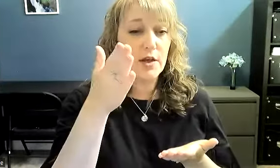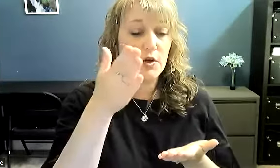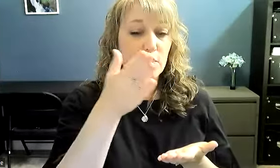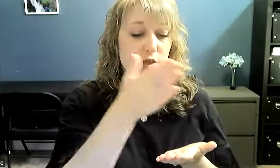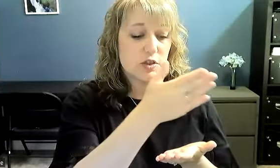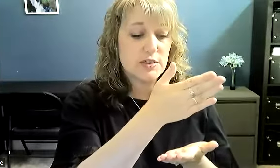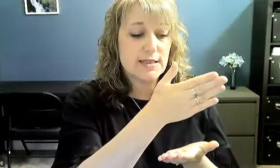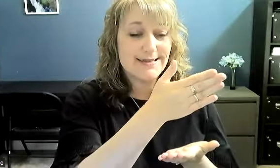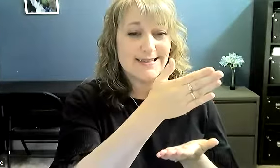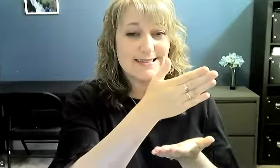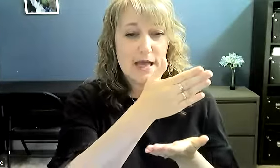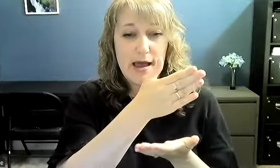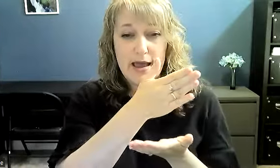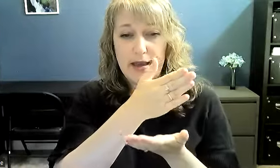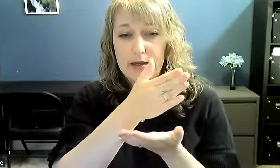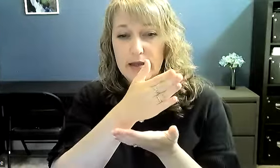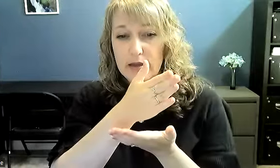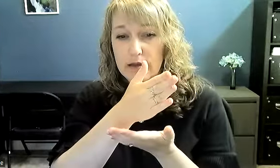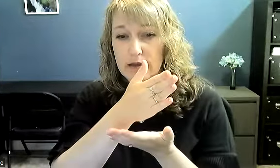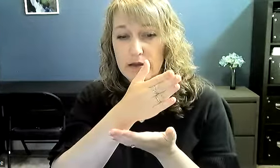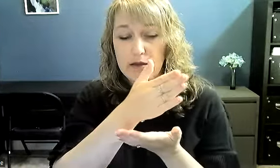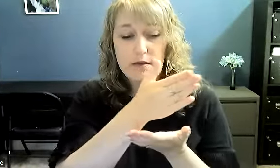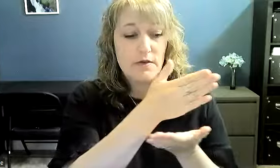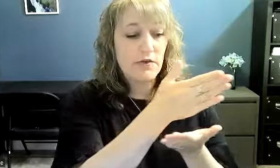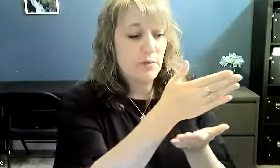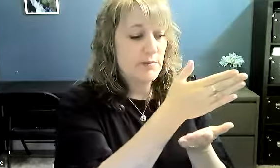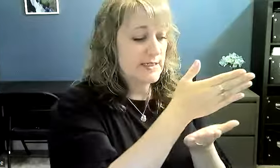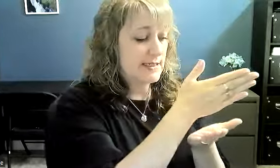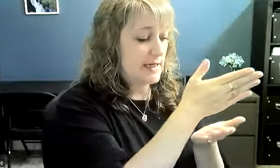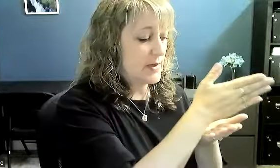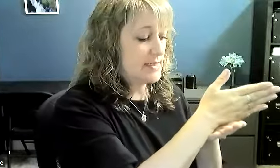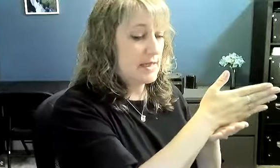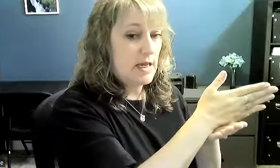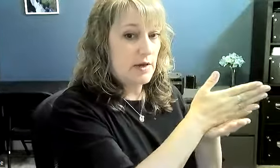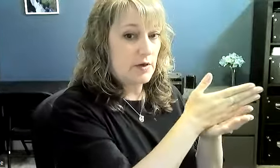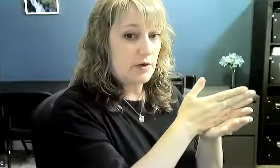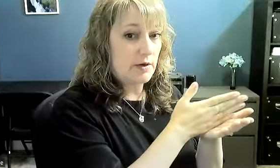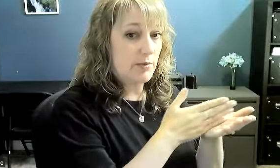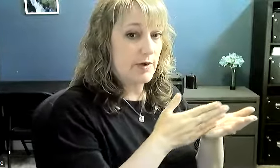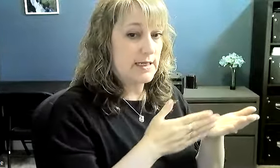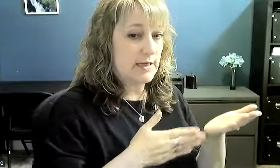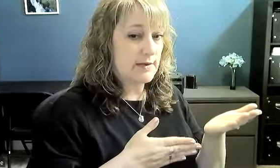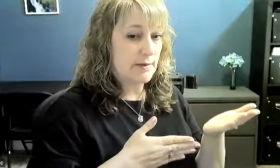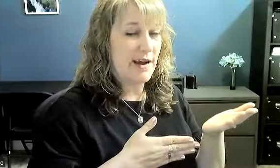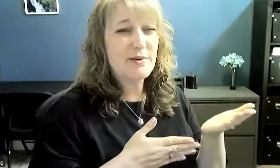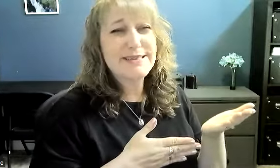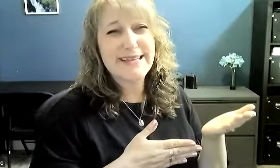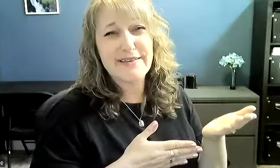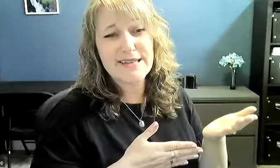you're going to turn to the side. So your palm's facing sideways, and you're going to bring it down this way. I always think of this